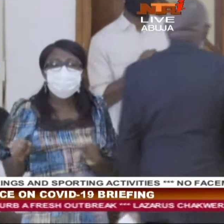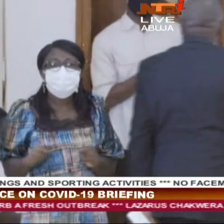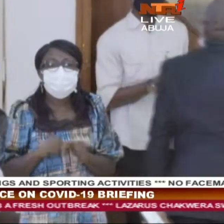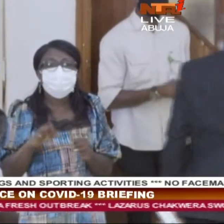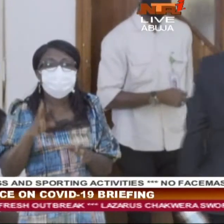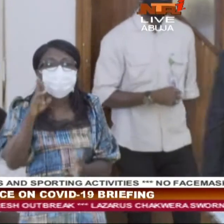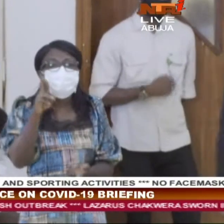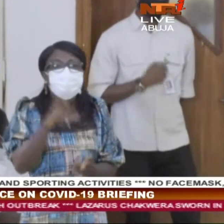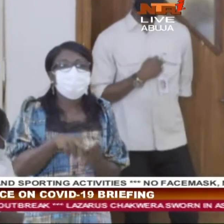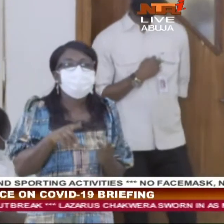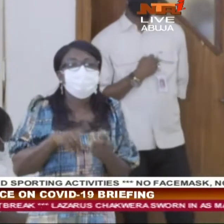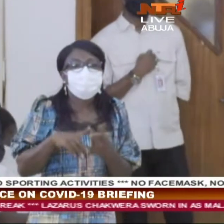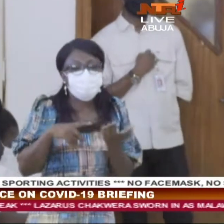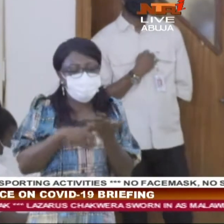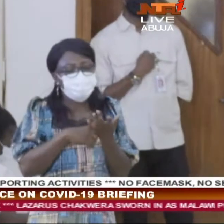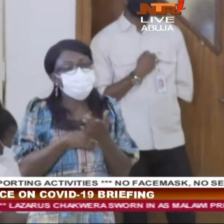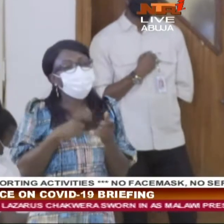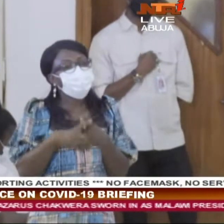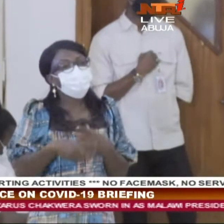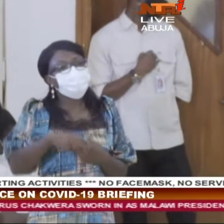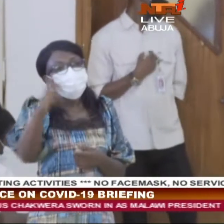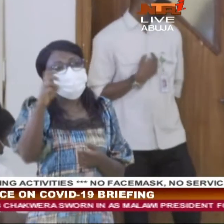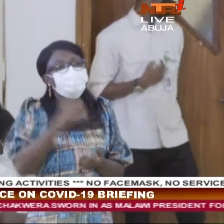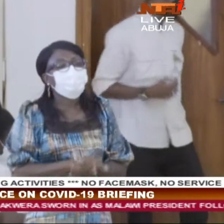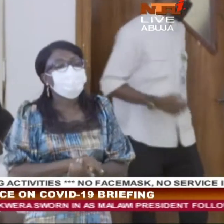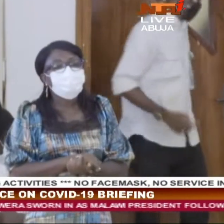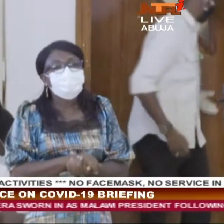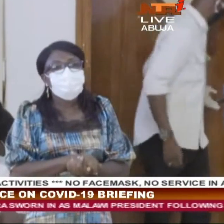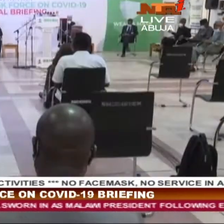air ticket for travelers? Thank you.